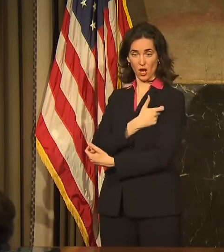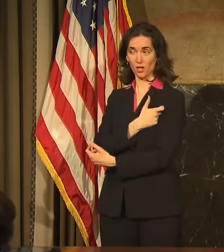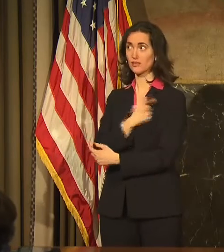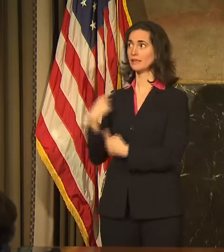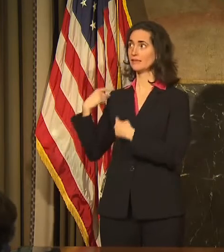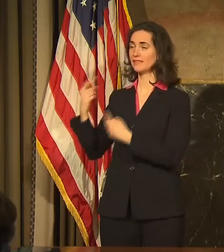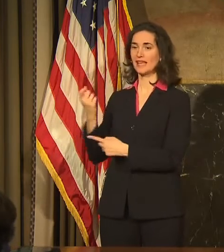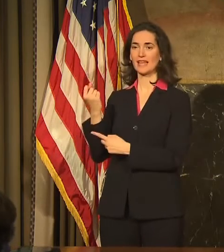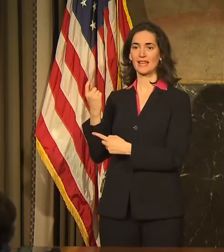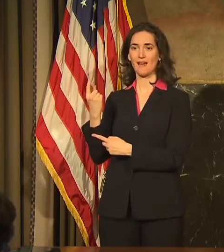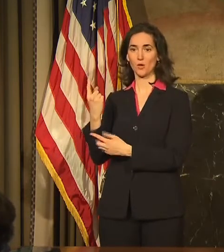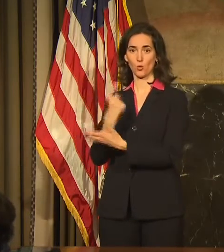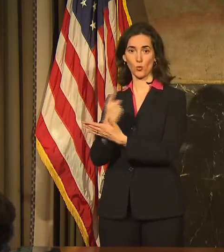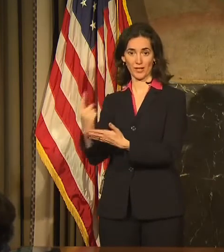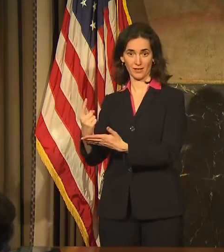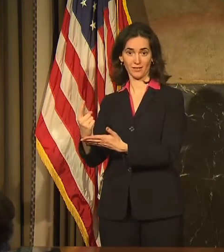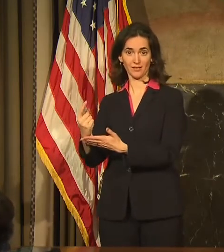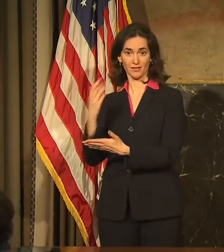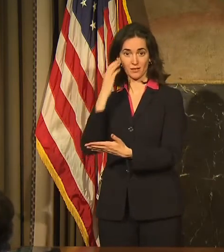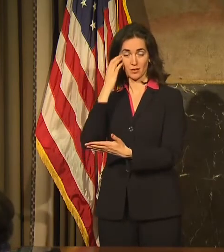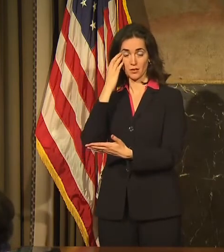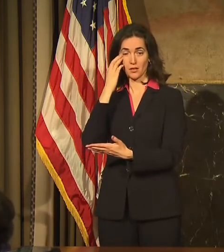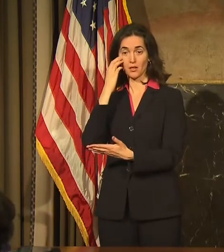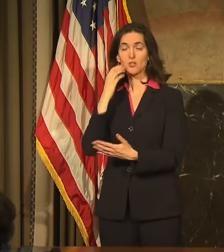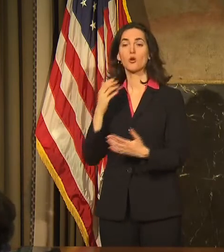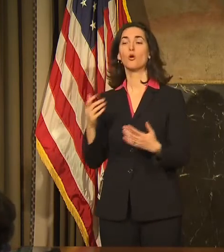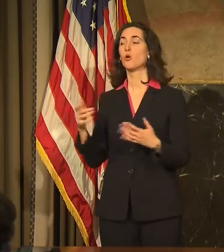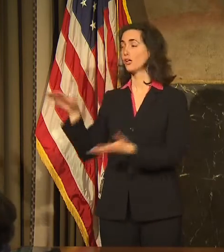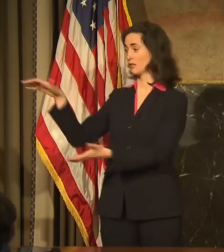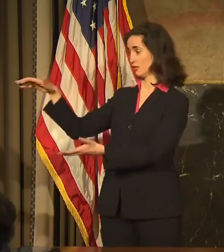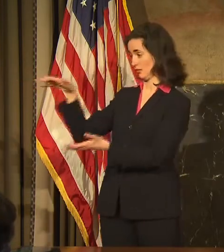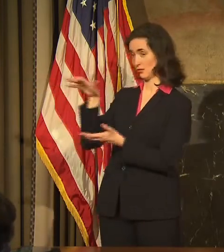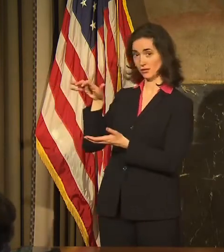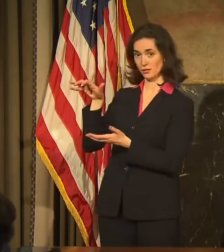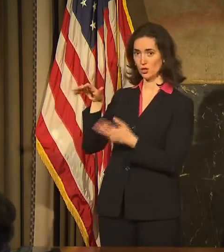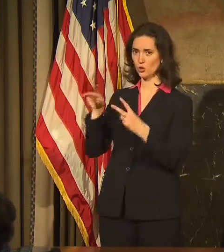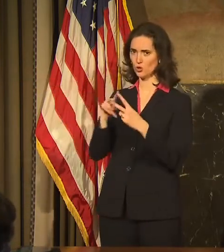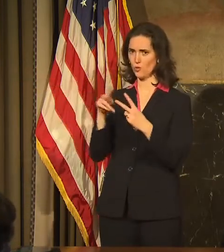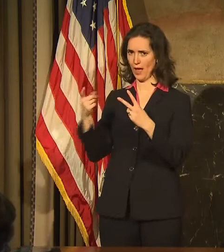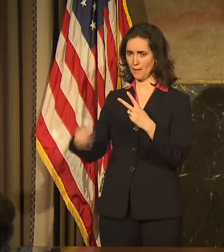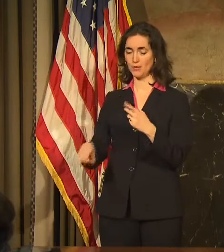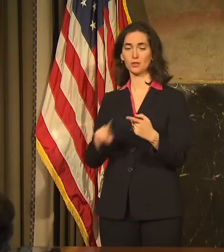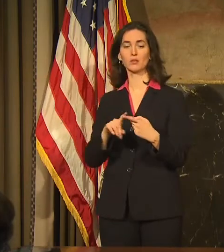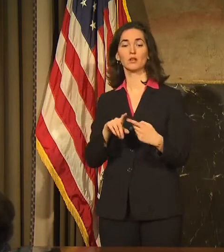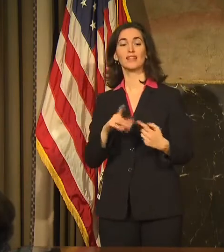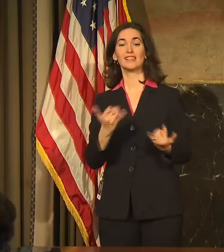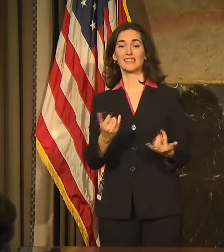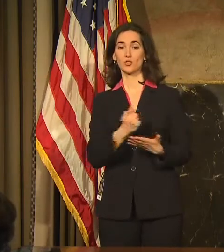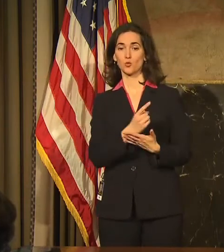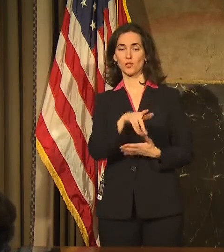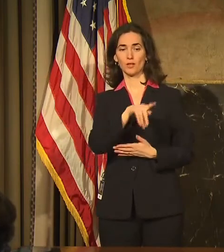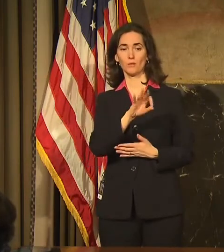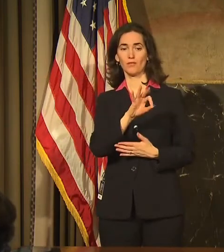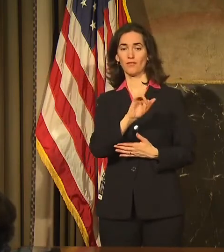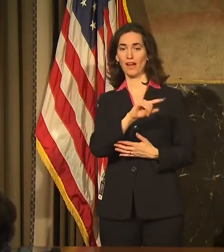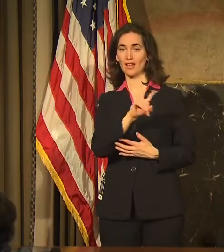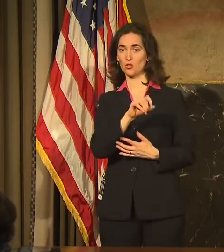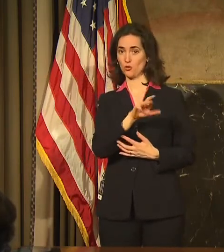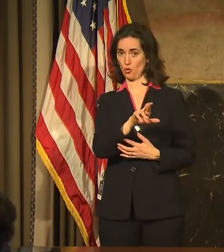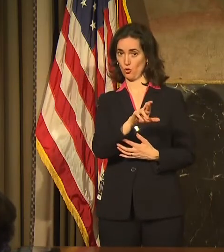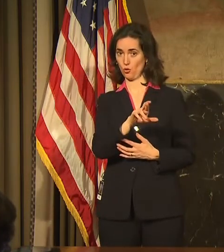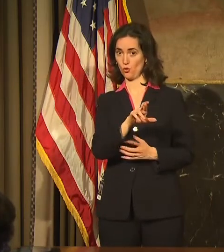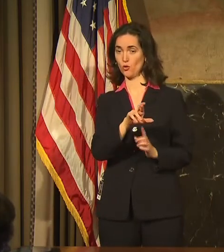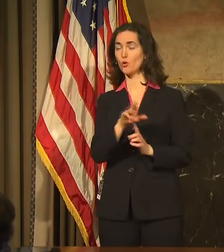changes are happening with the doses we're getting. Number one, the Pfizer doses, starting with this coming week, this